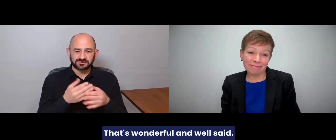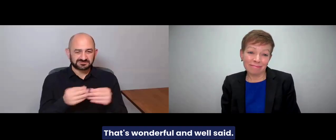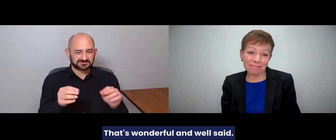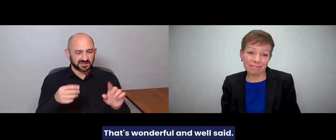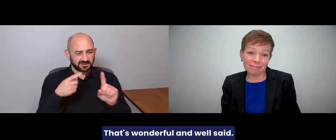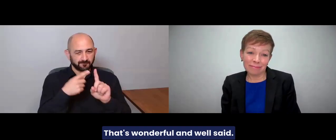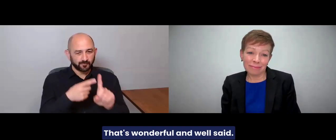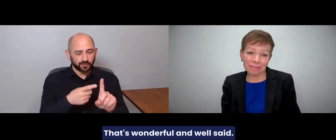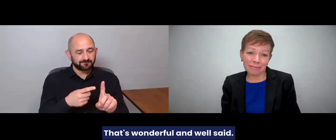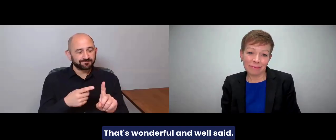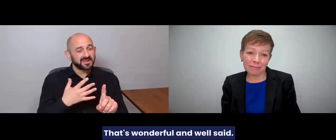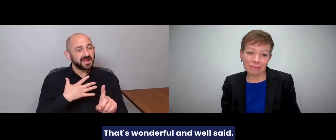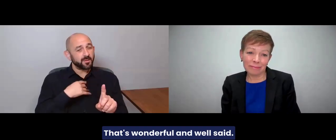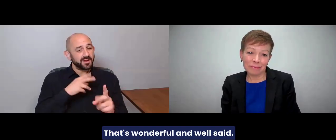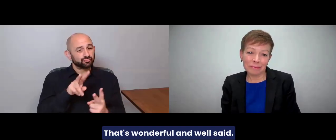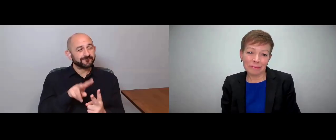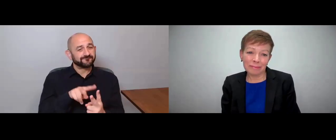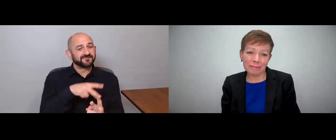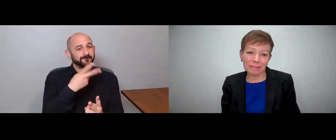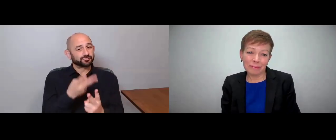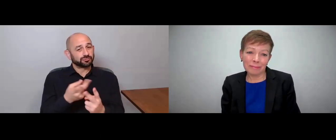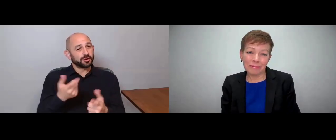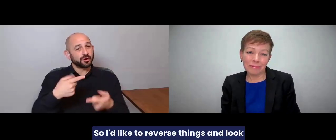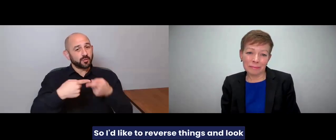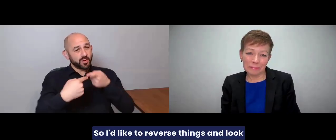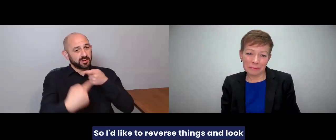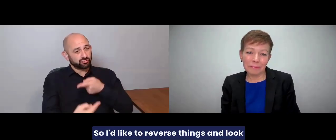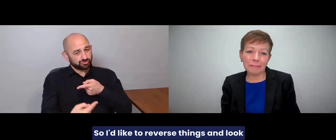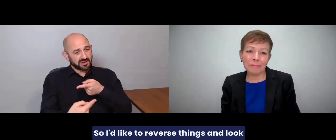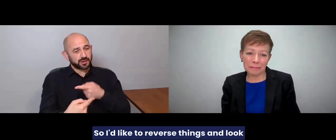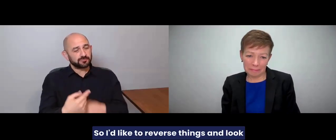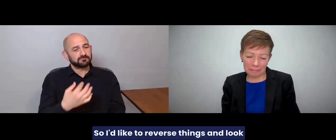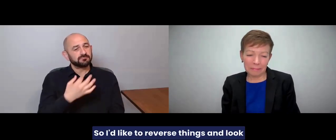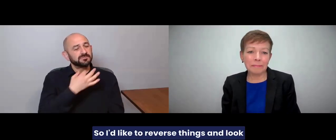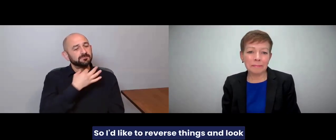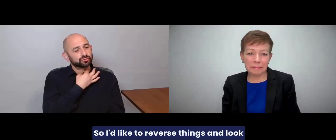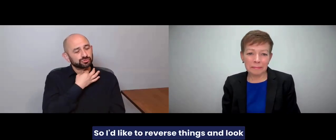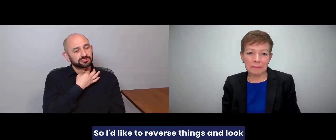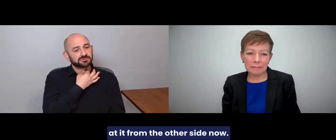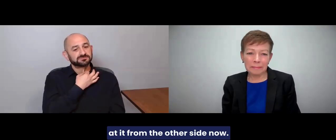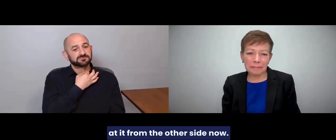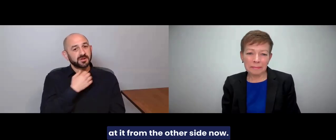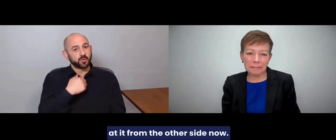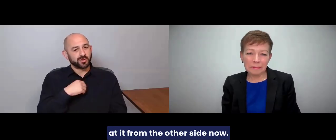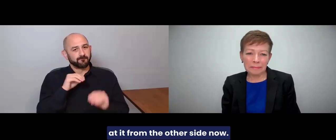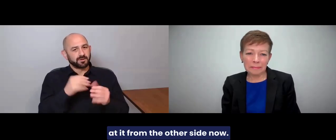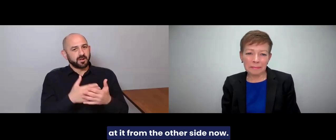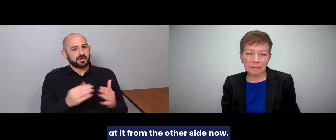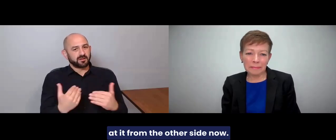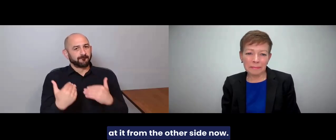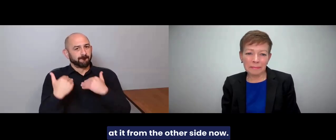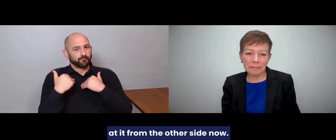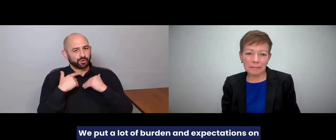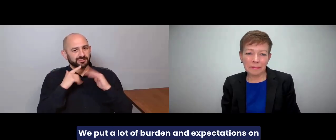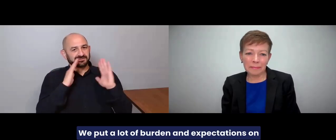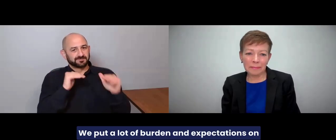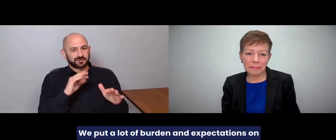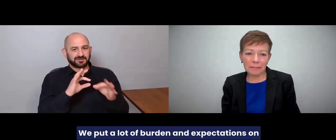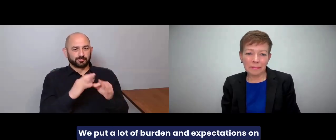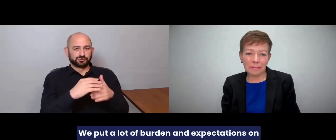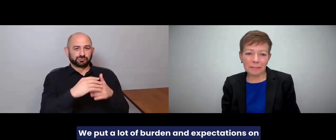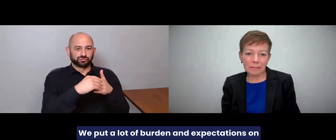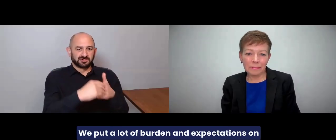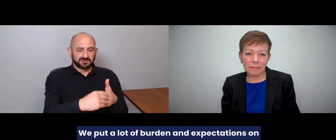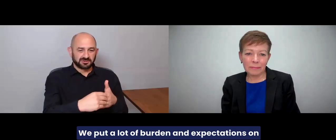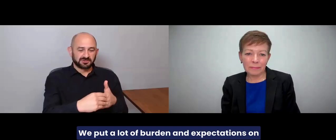Agreed. That's wonderful and well said. So I'd like to reverse things and look at it from the other side now. We put a